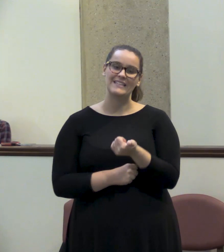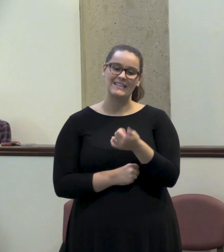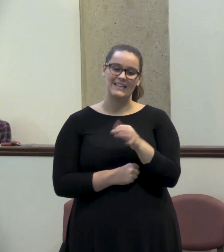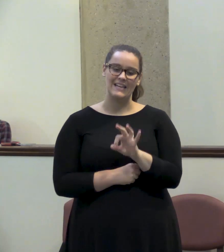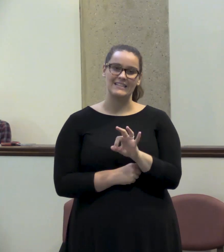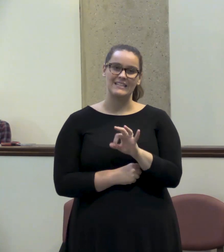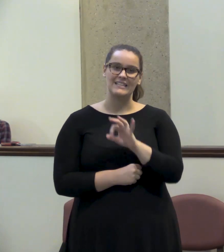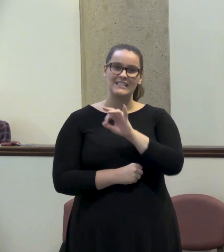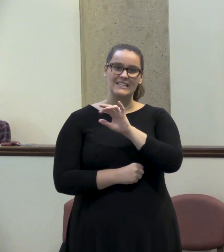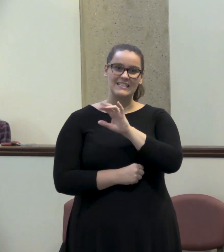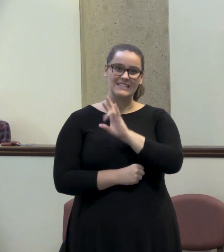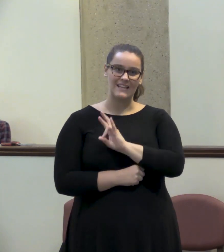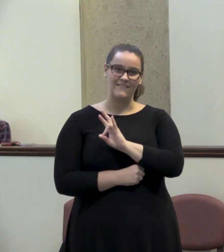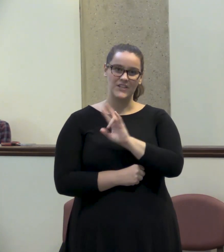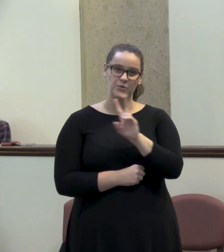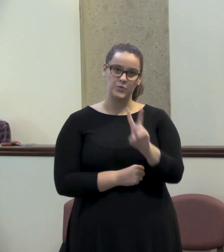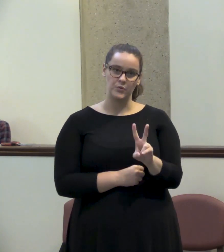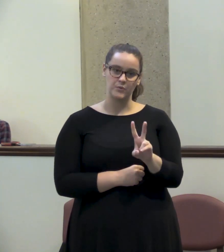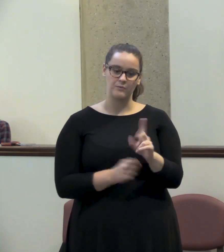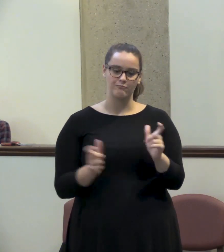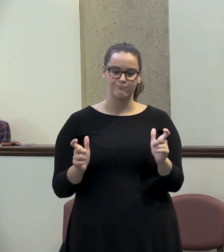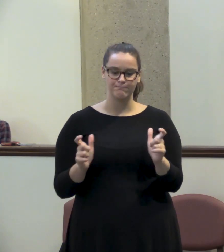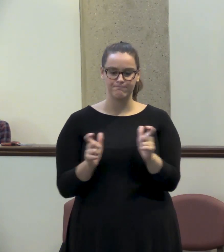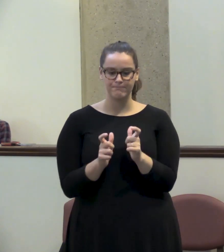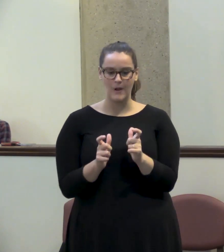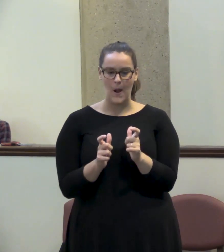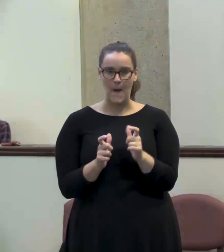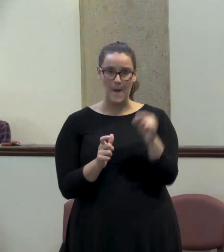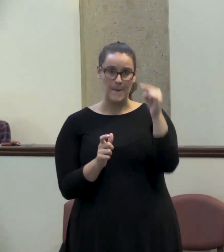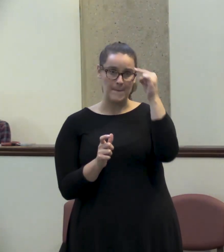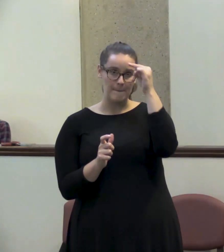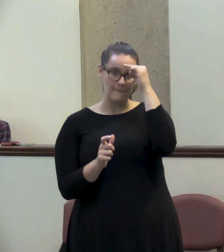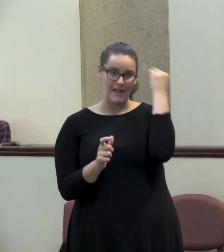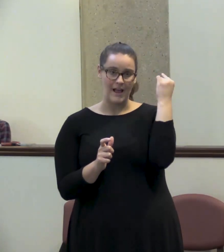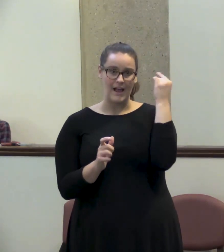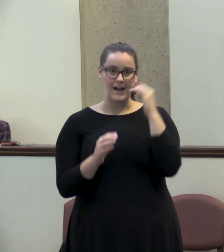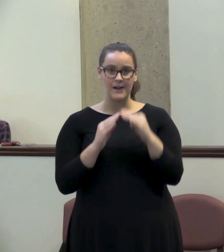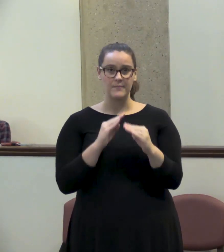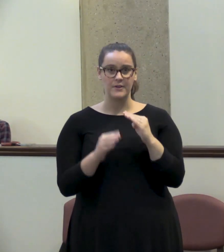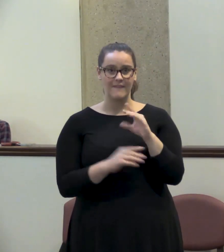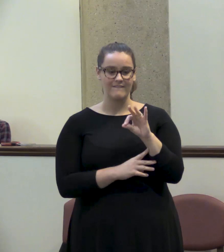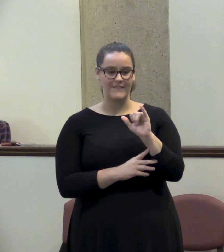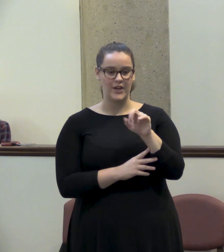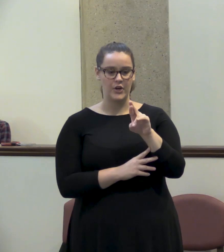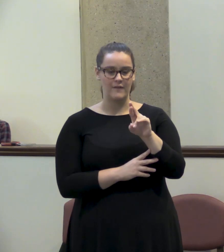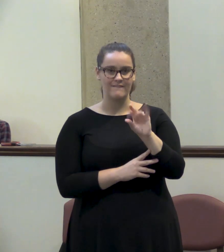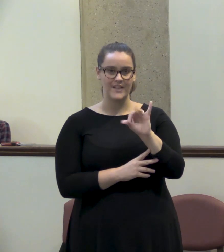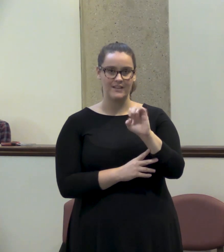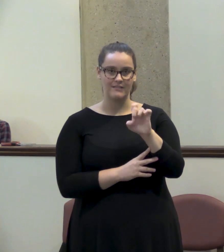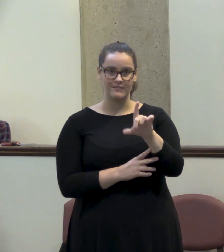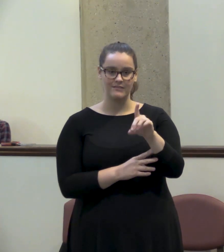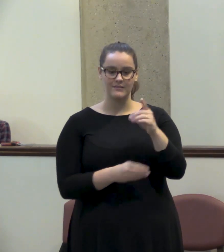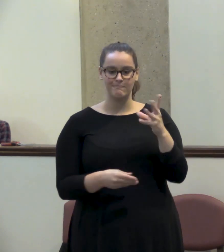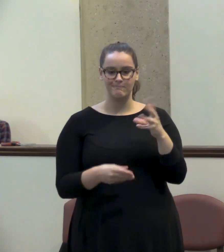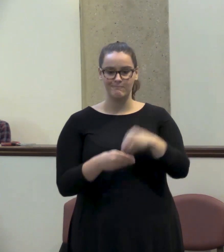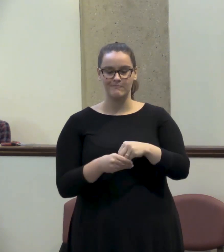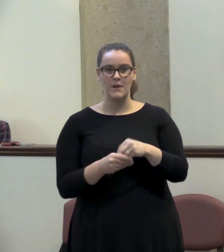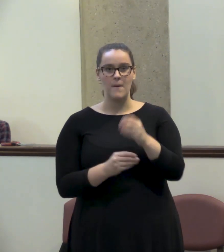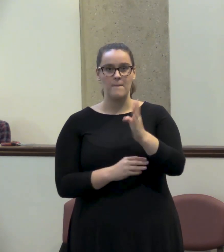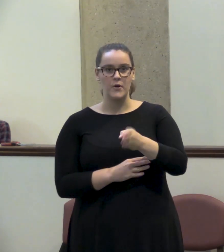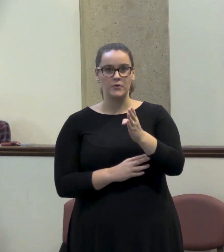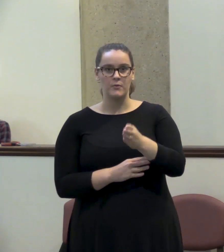1972, and the small, predominantly black community of Fairfield, located in South Baltimore, an